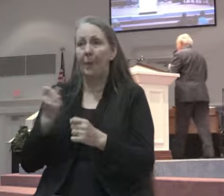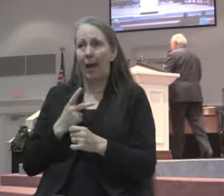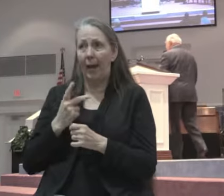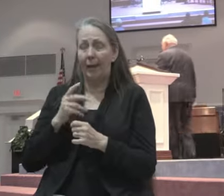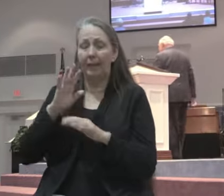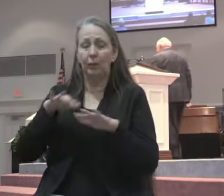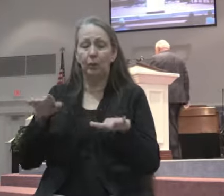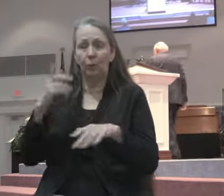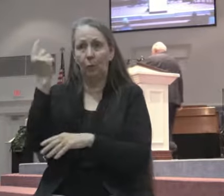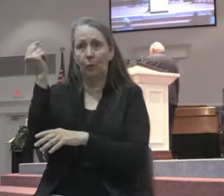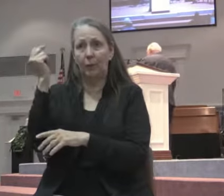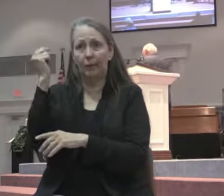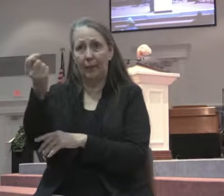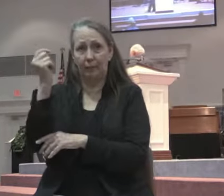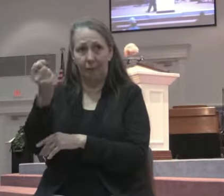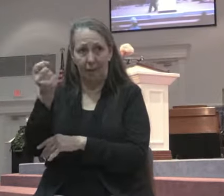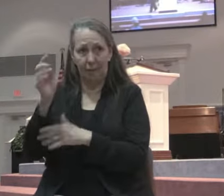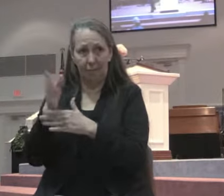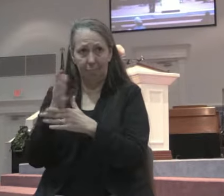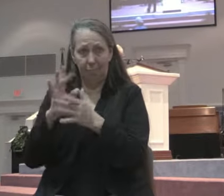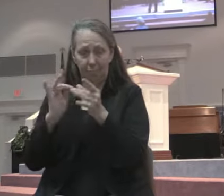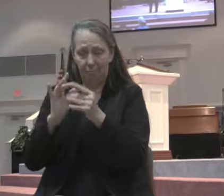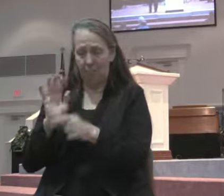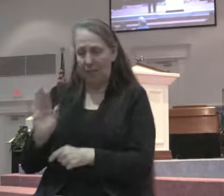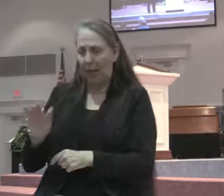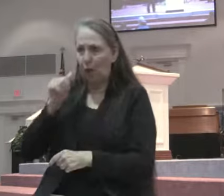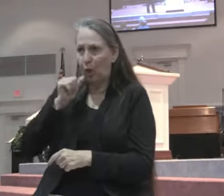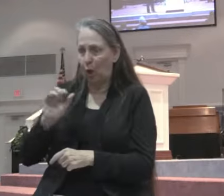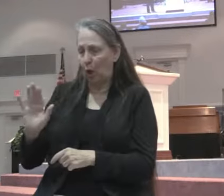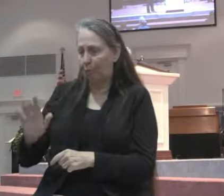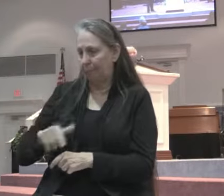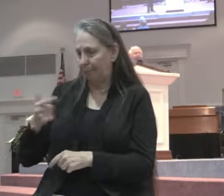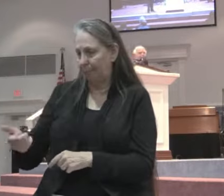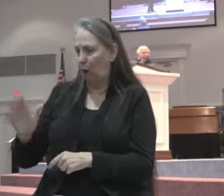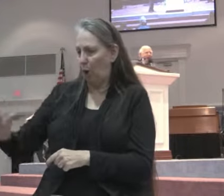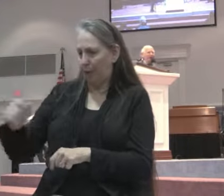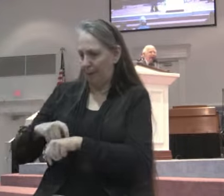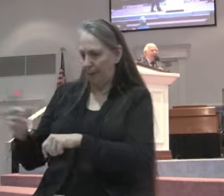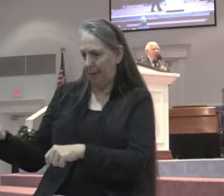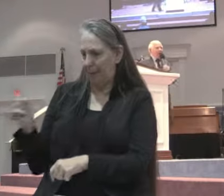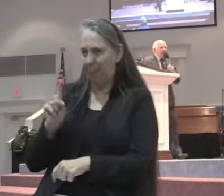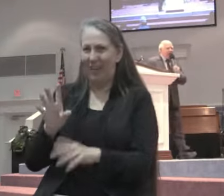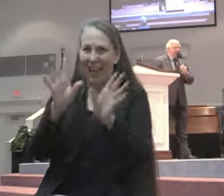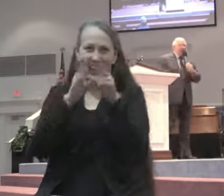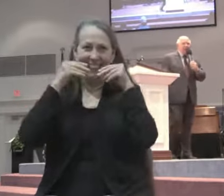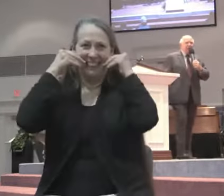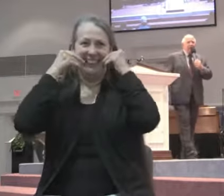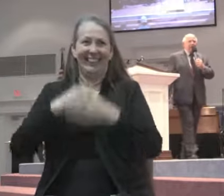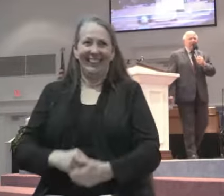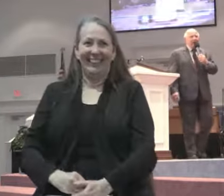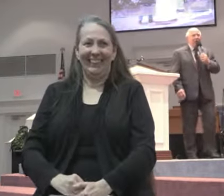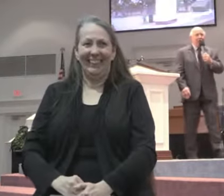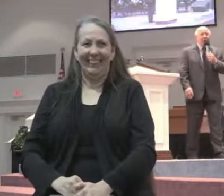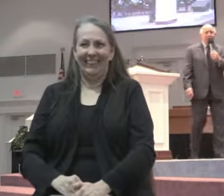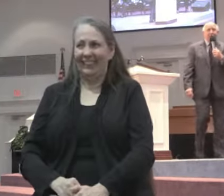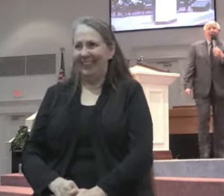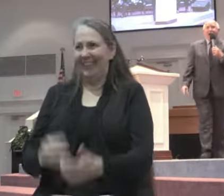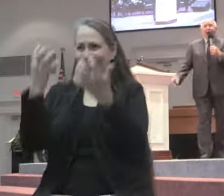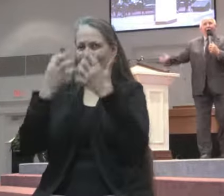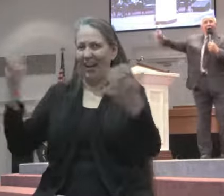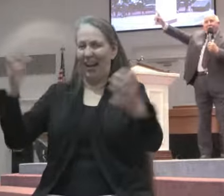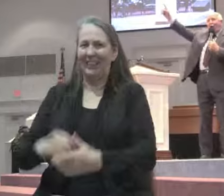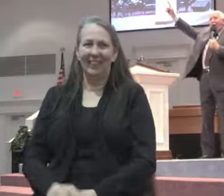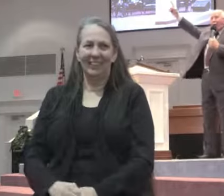give a testimony. And this little girl, when it come her time, with a big grin on her face, she looked at that crowd and